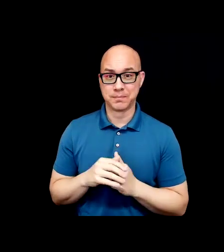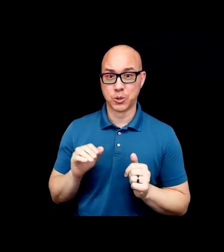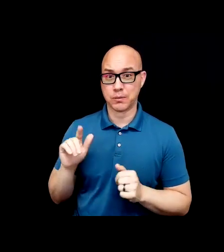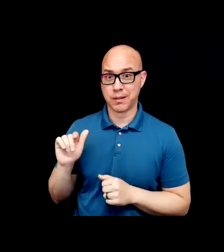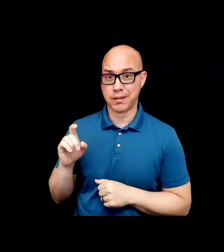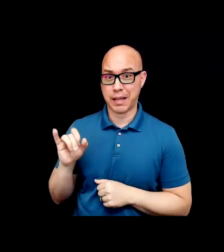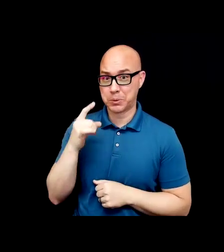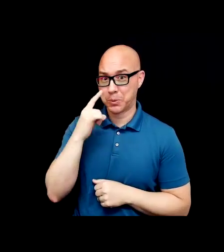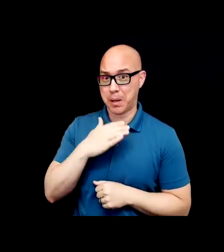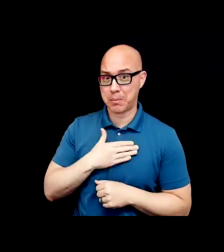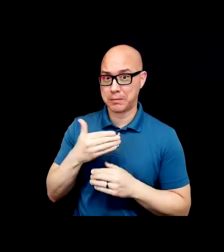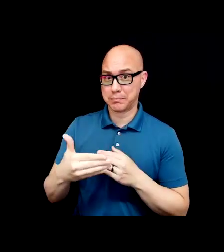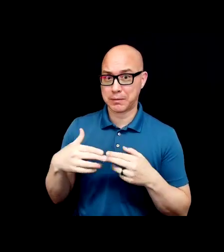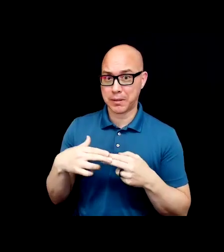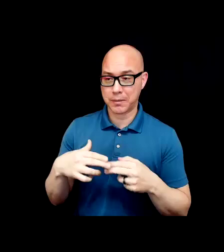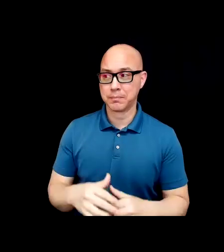the next slide?